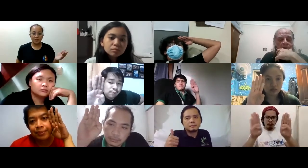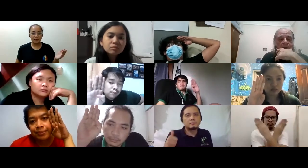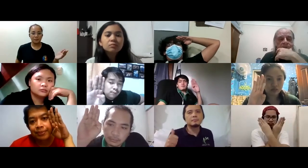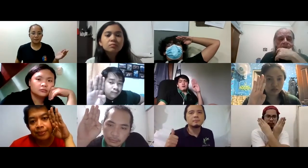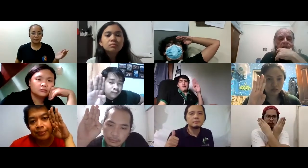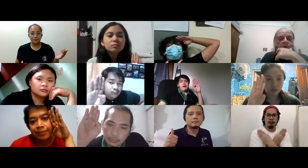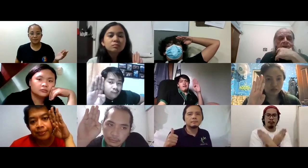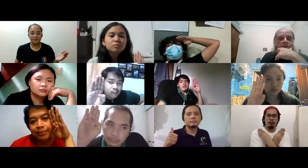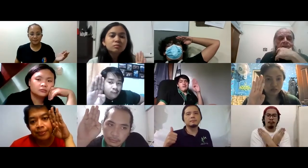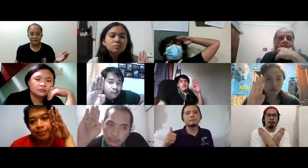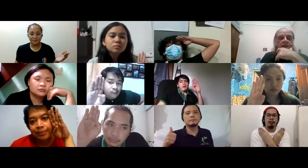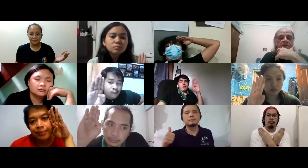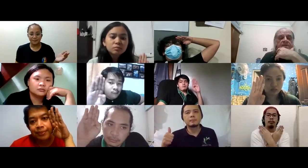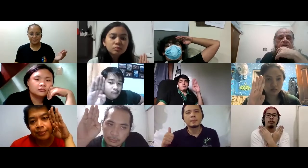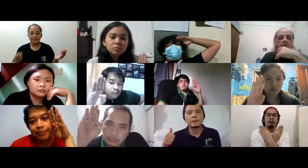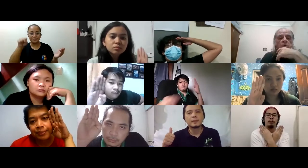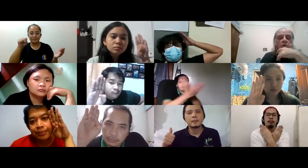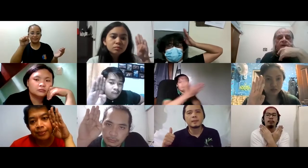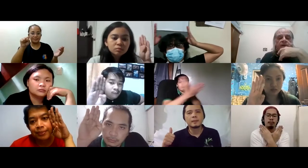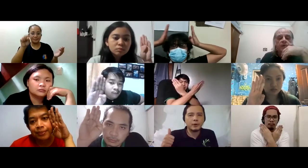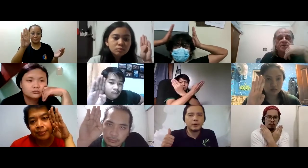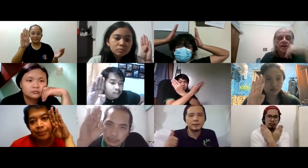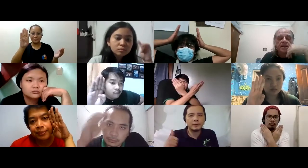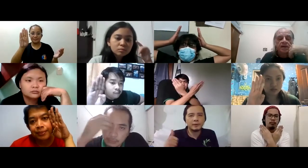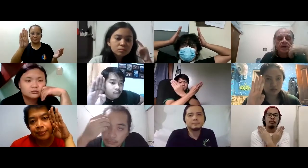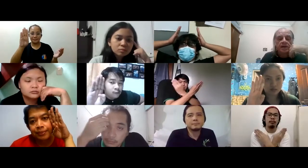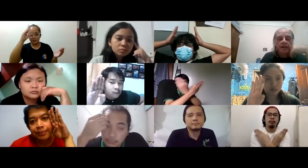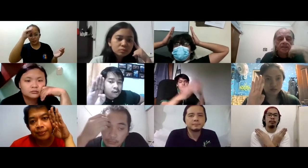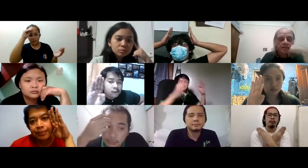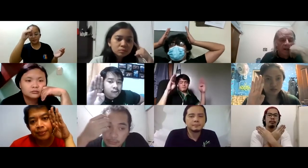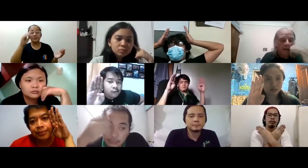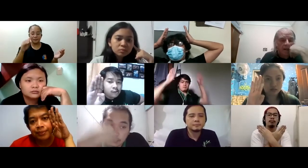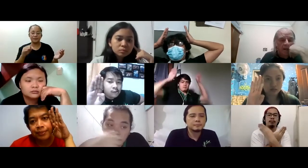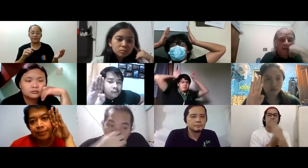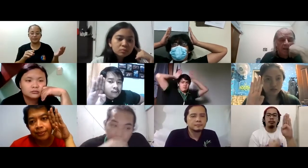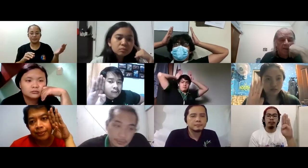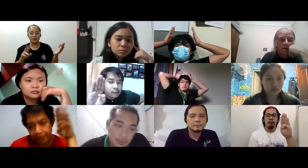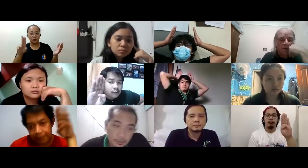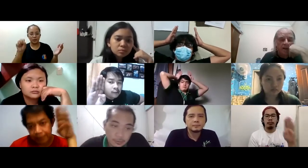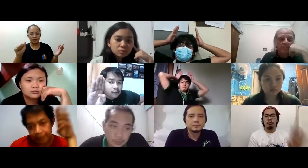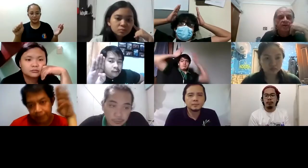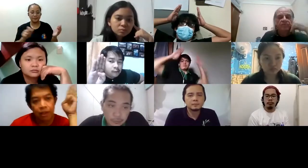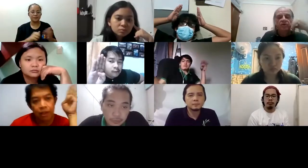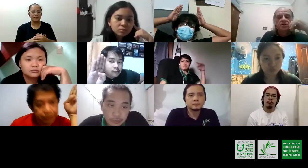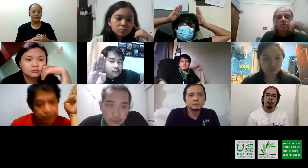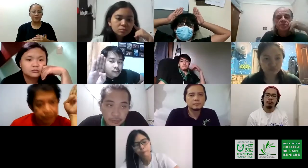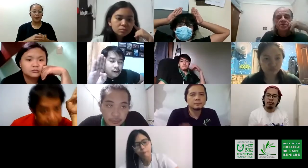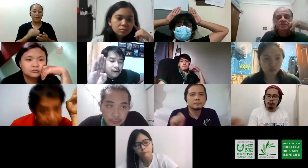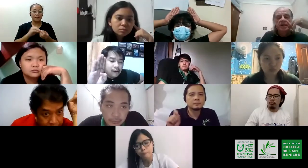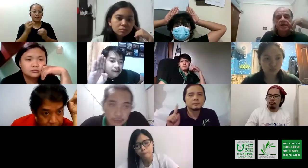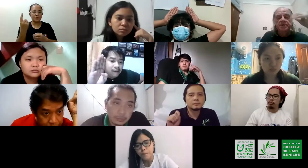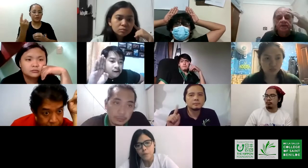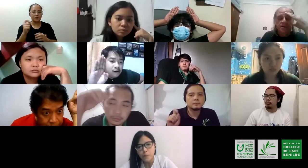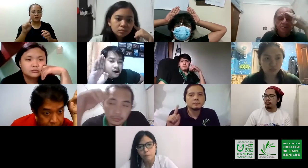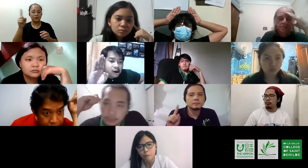Yes. B is in boy, Boy. USA. Yes. Number 11, the first linguistics PhD